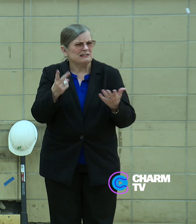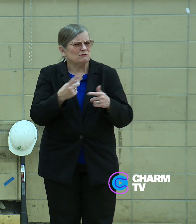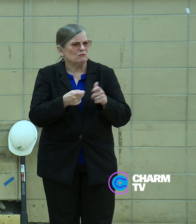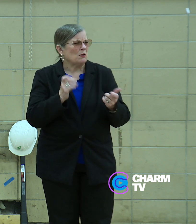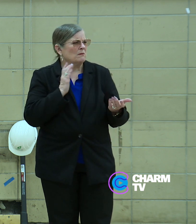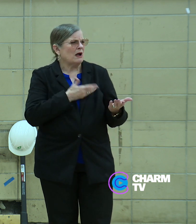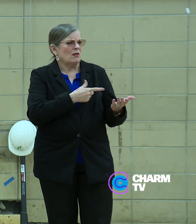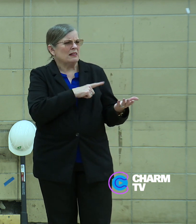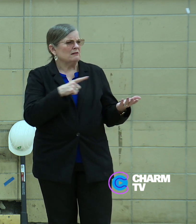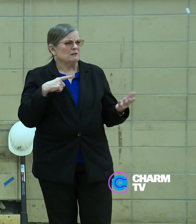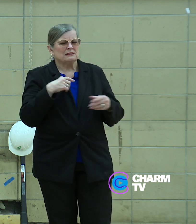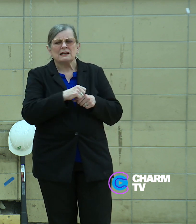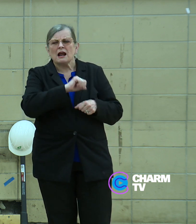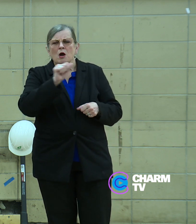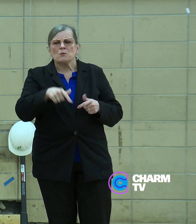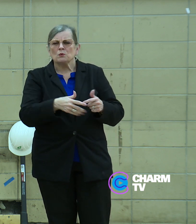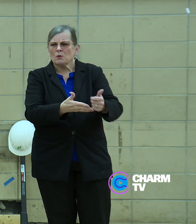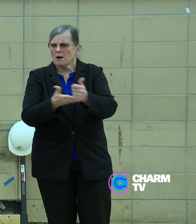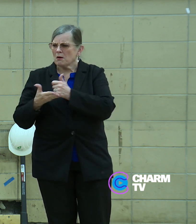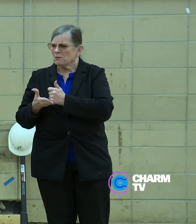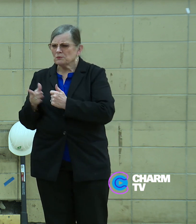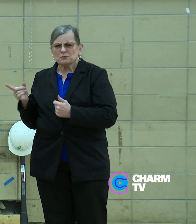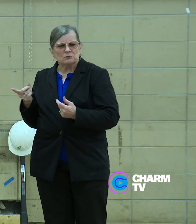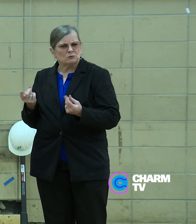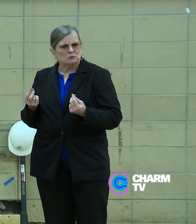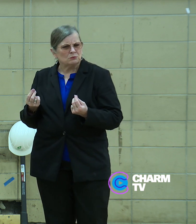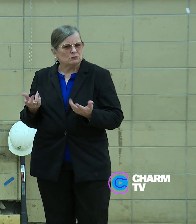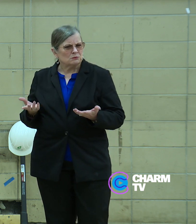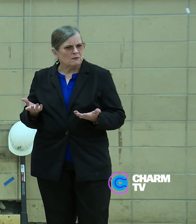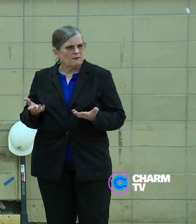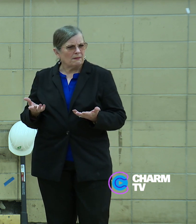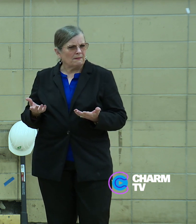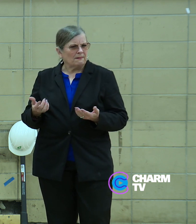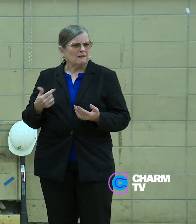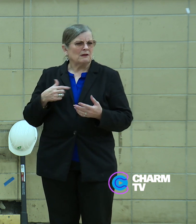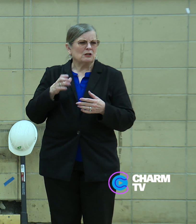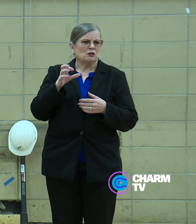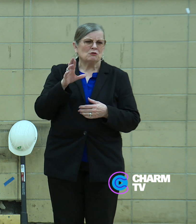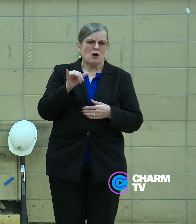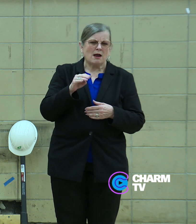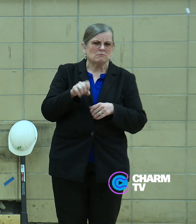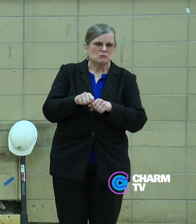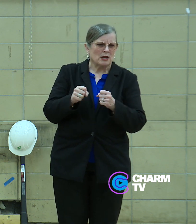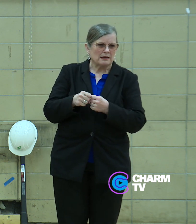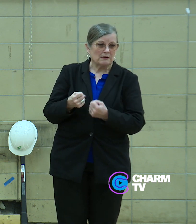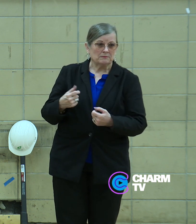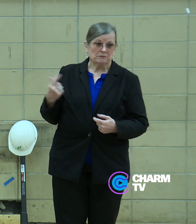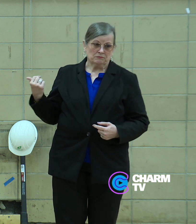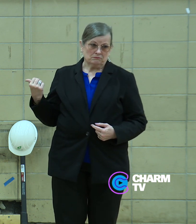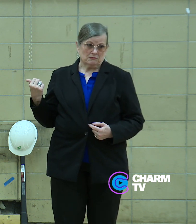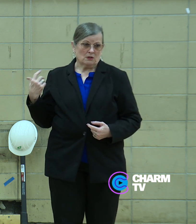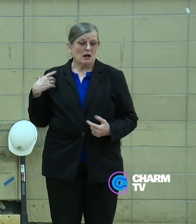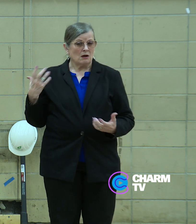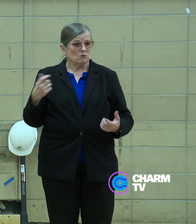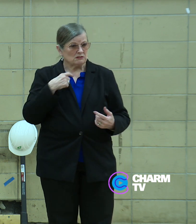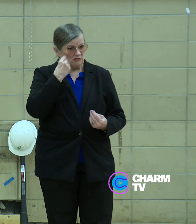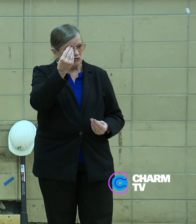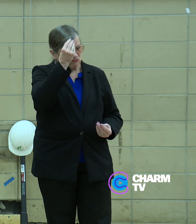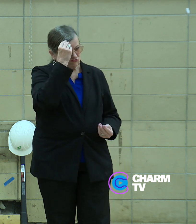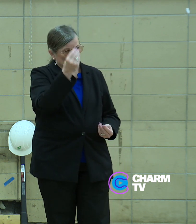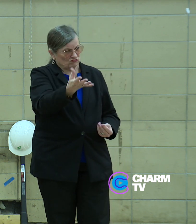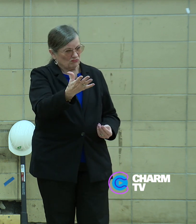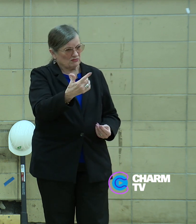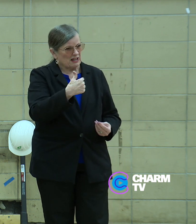of help for your youth crime fight? I think that what I would say to you, Keith, is that we're doing this